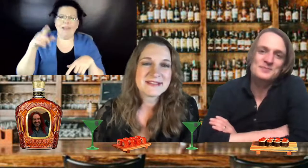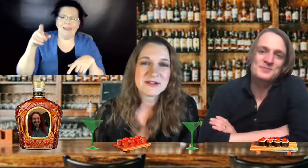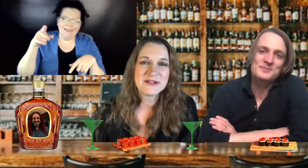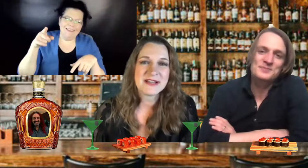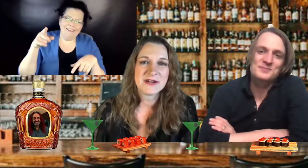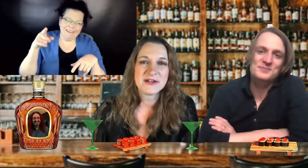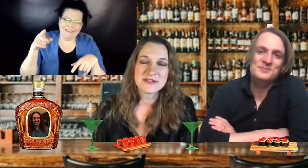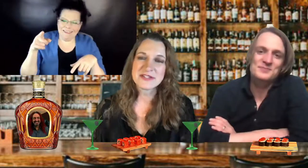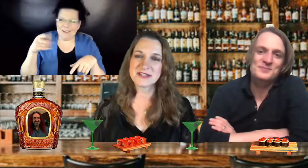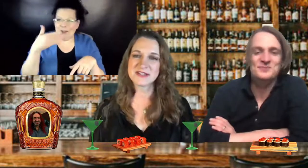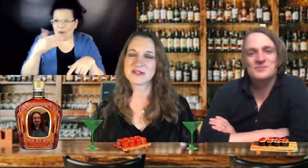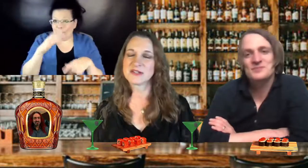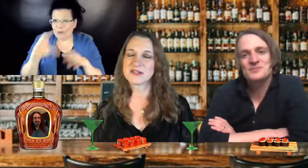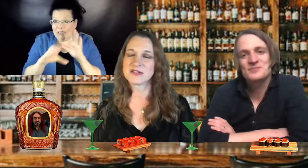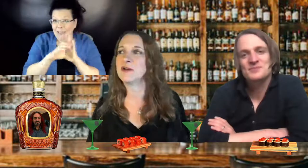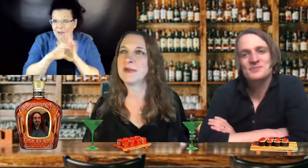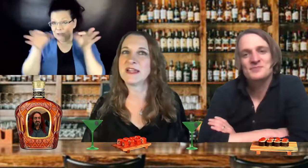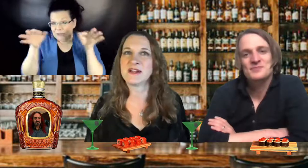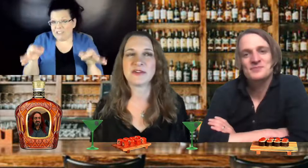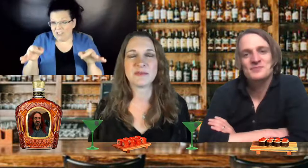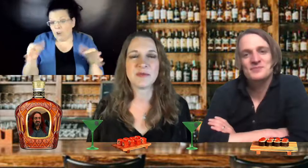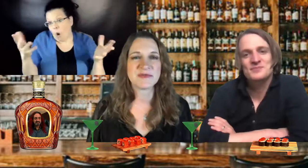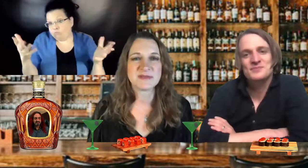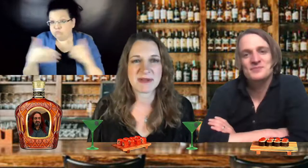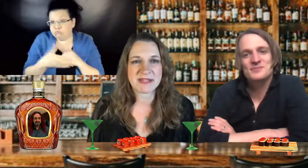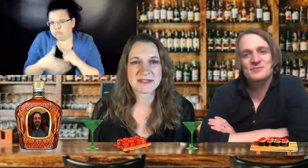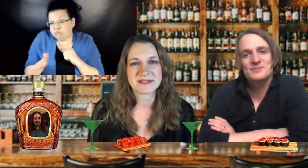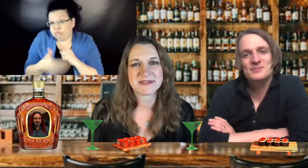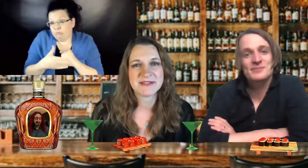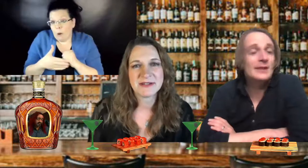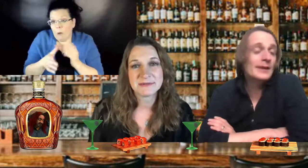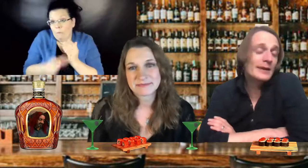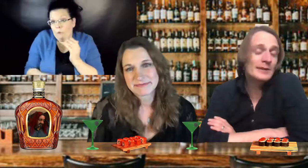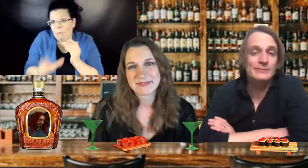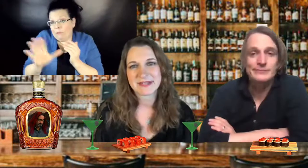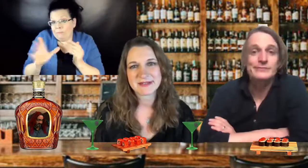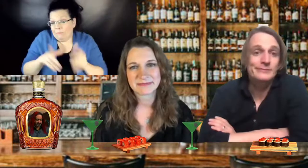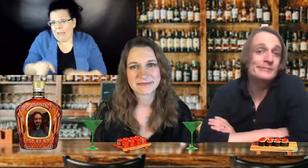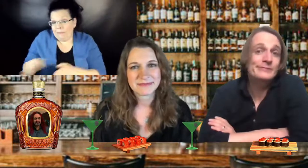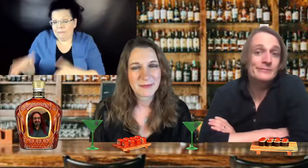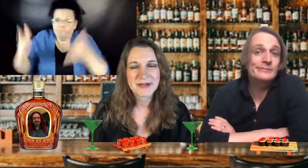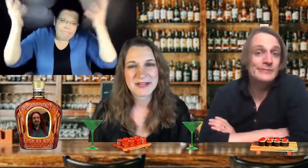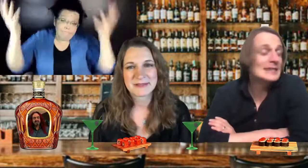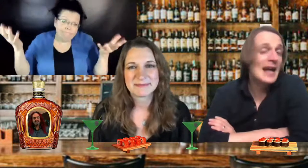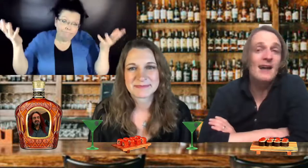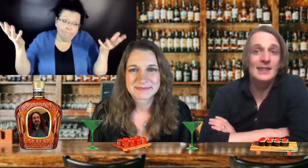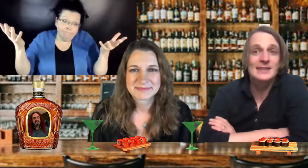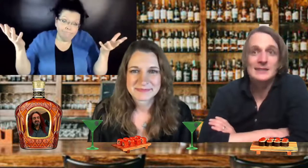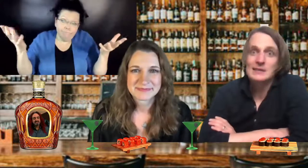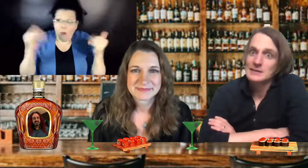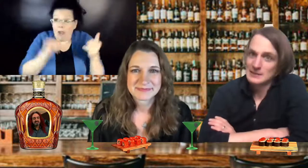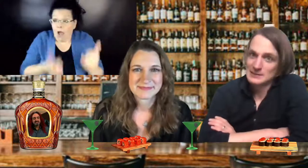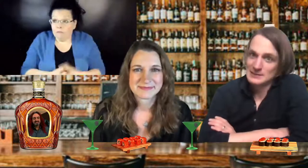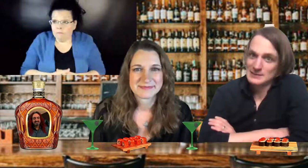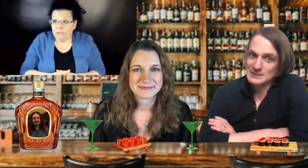Yeah, that's a good character decision. So my character poops his pants, so because why not?